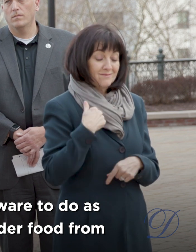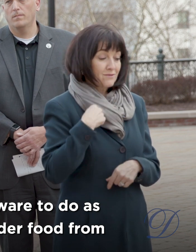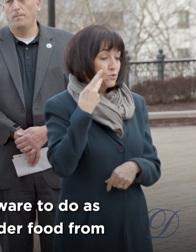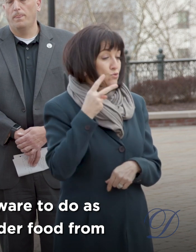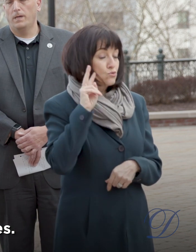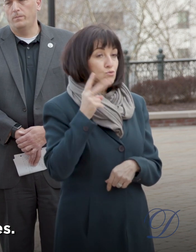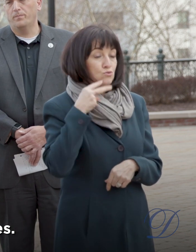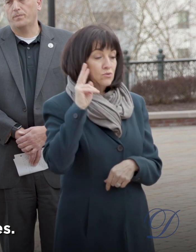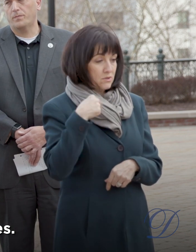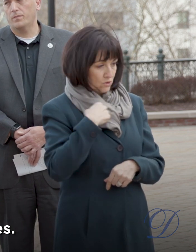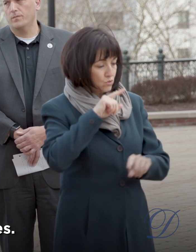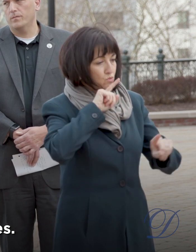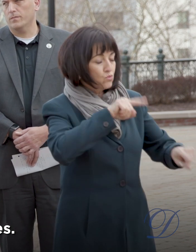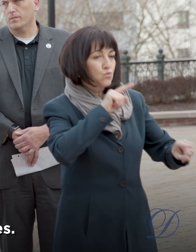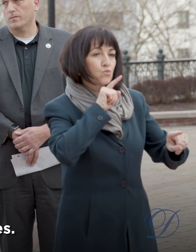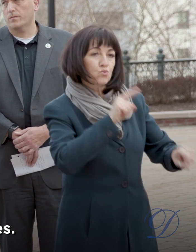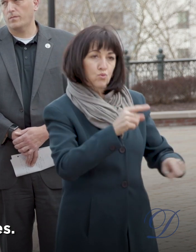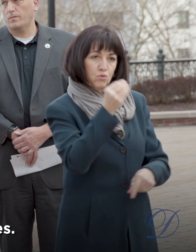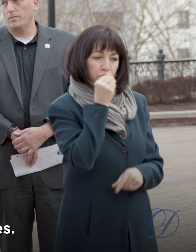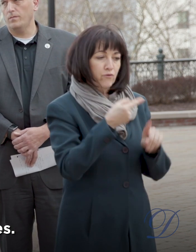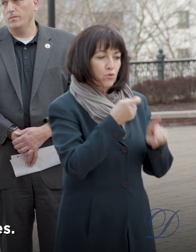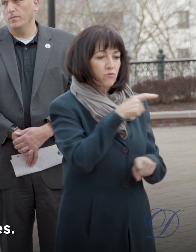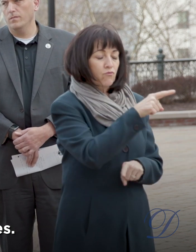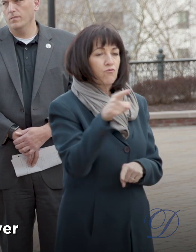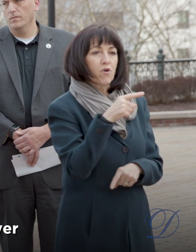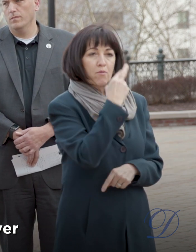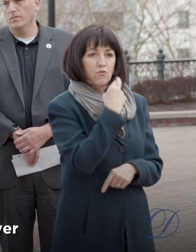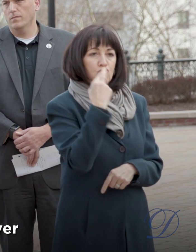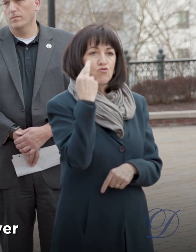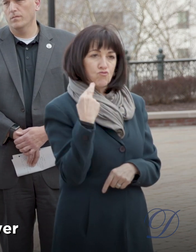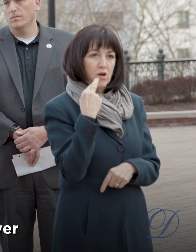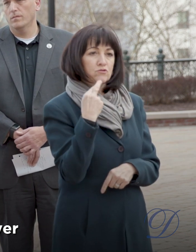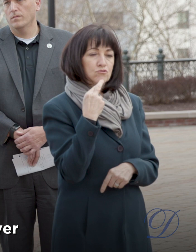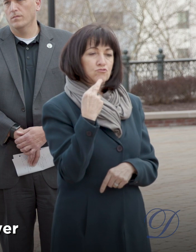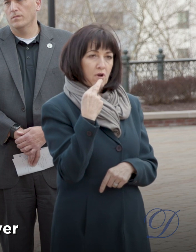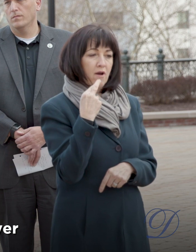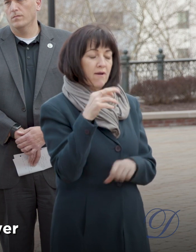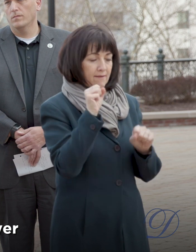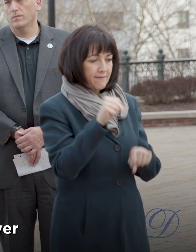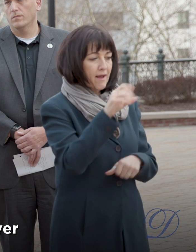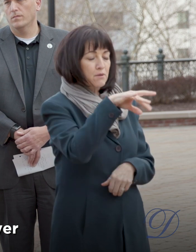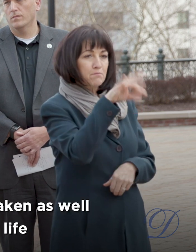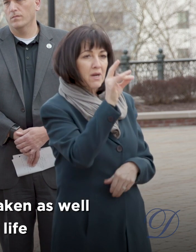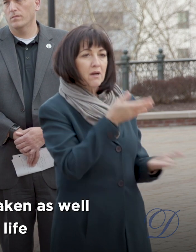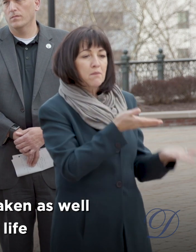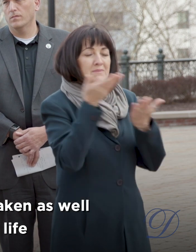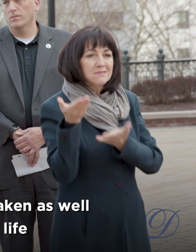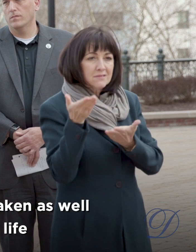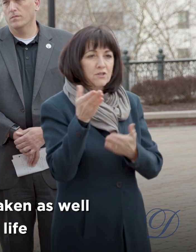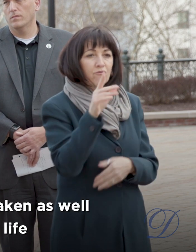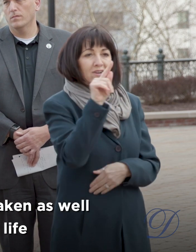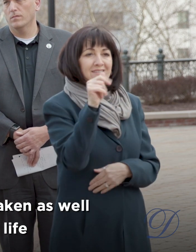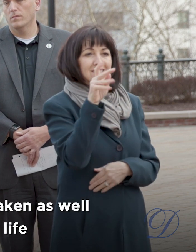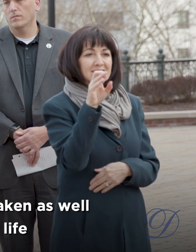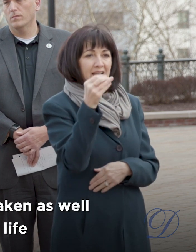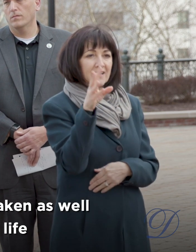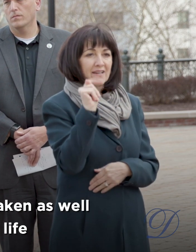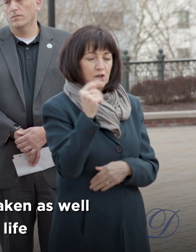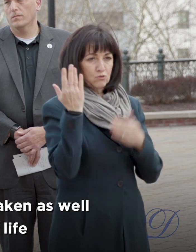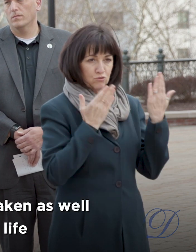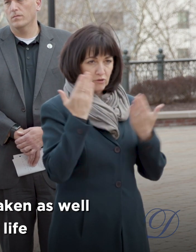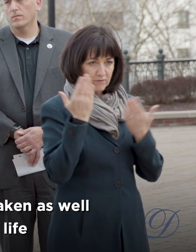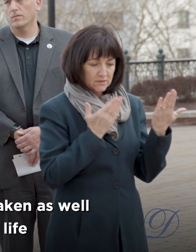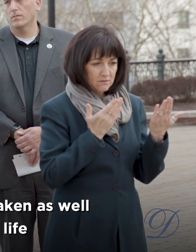order food from those takeout services. Before this crisis is over, we will see other